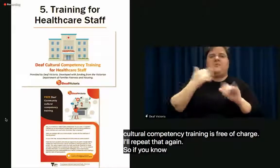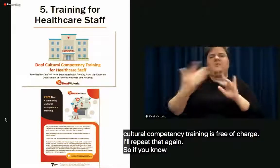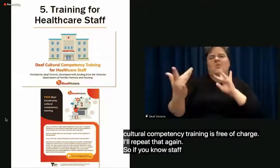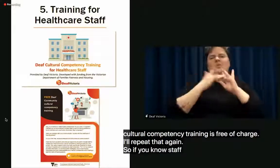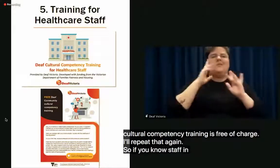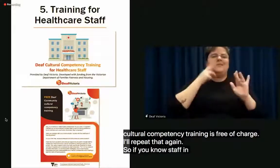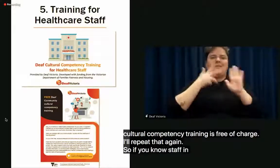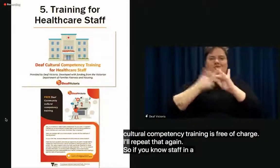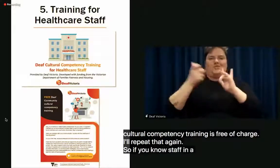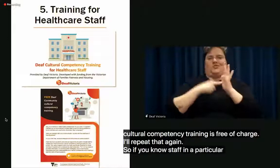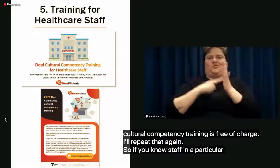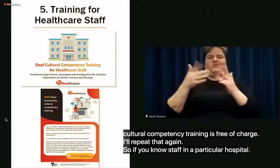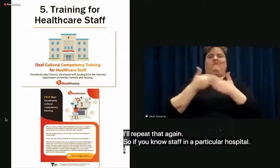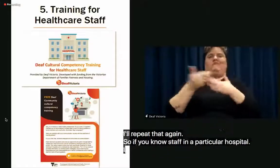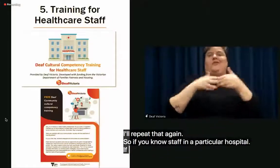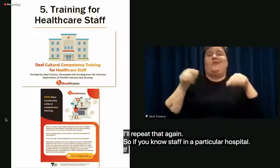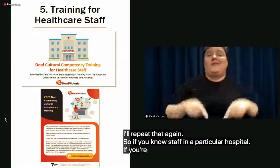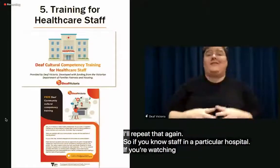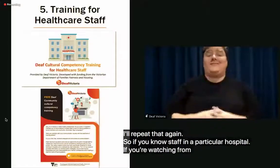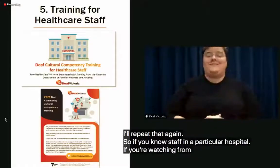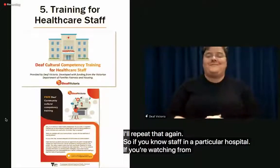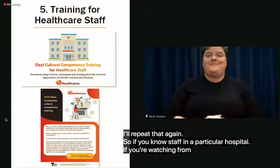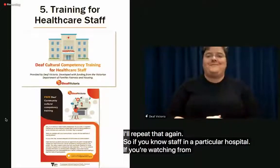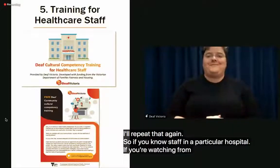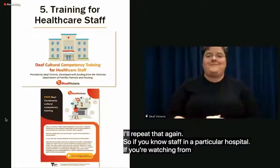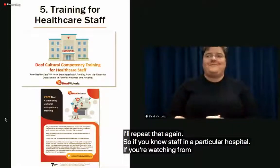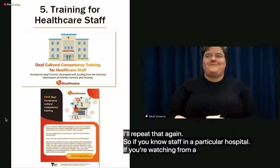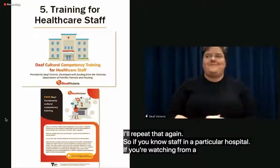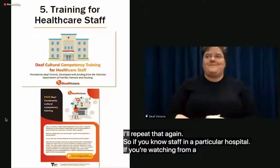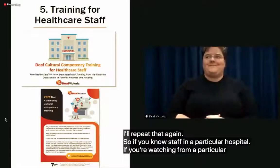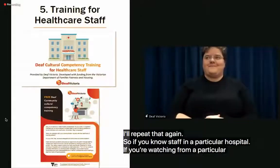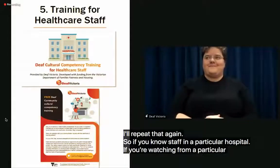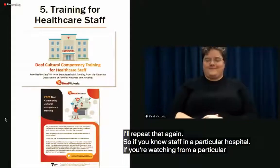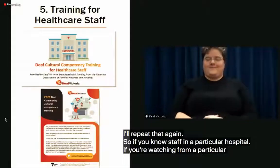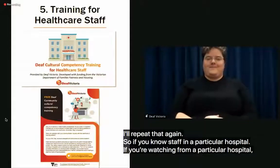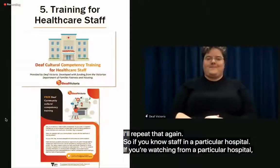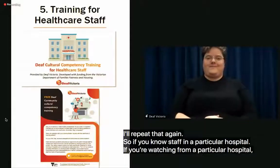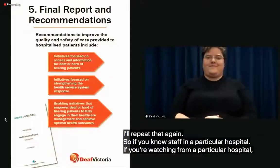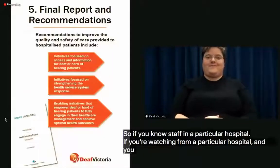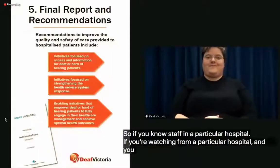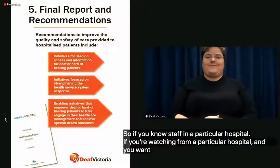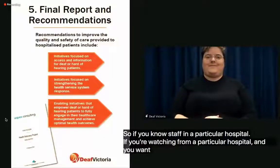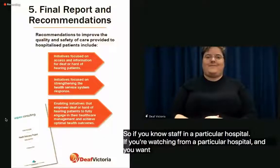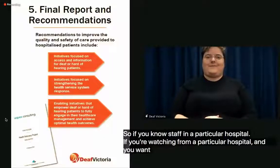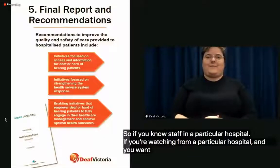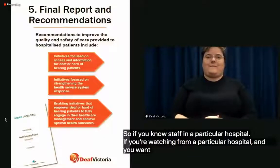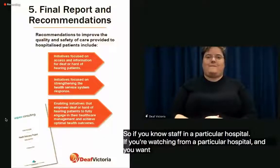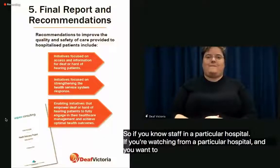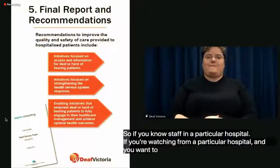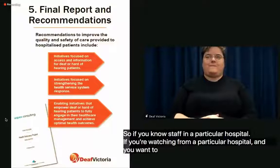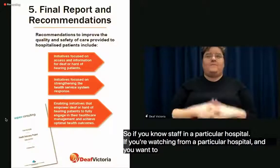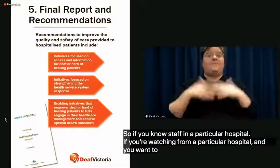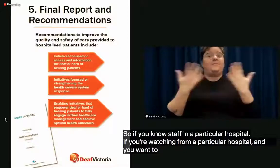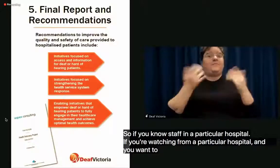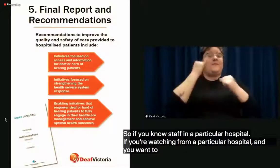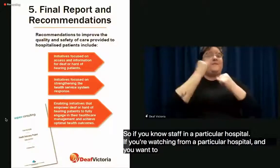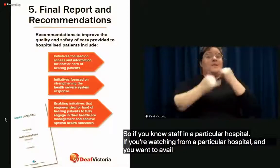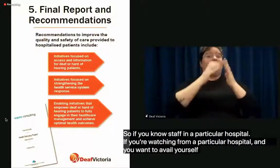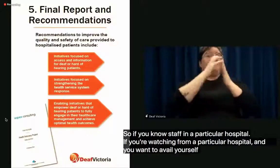and you want to avail yourself of this cultural competency training, please contact us, providing it free to you for a